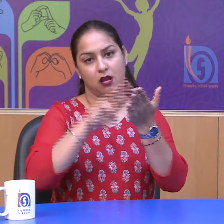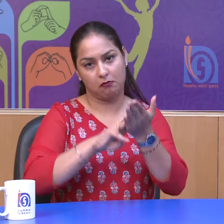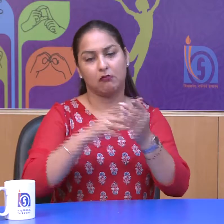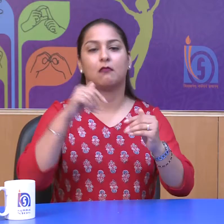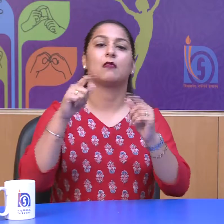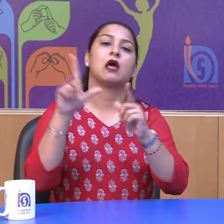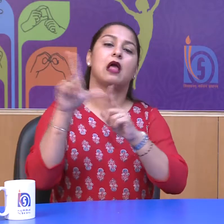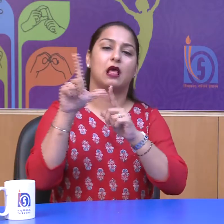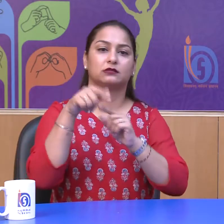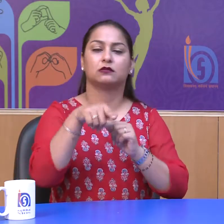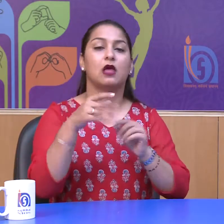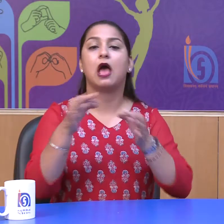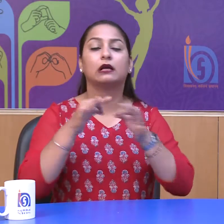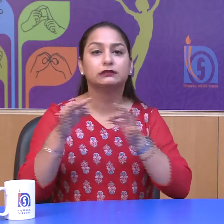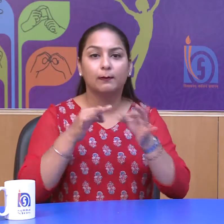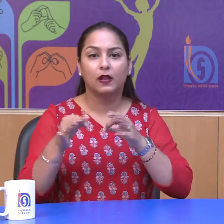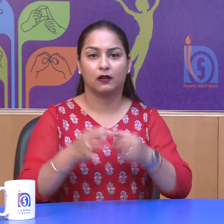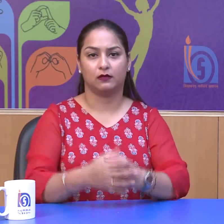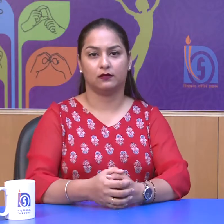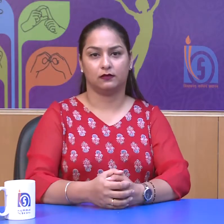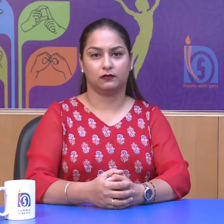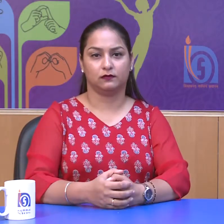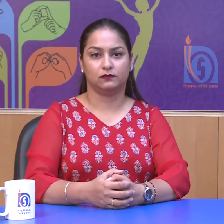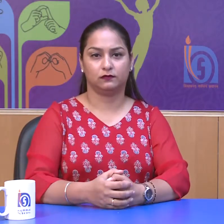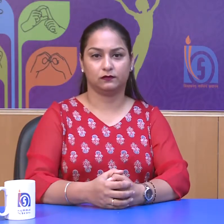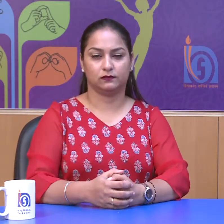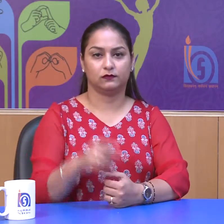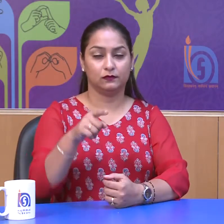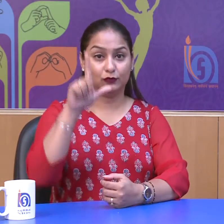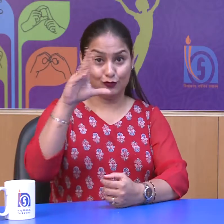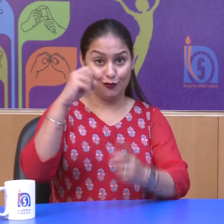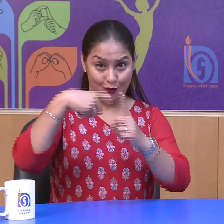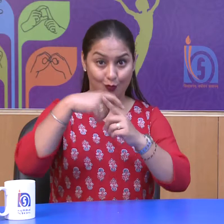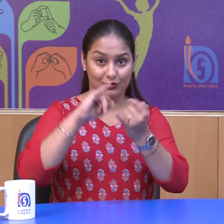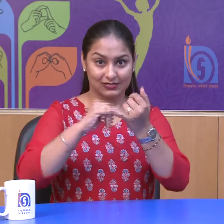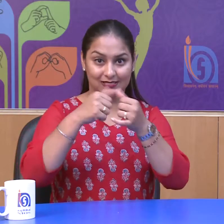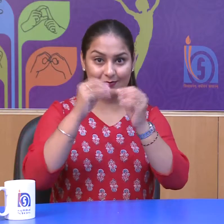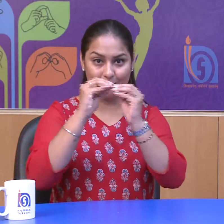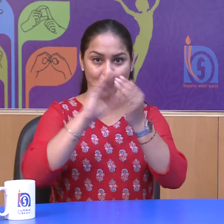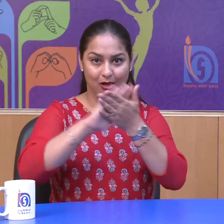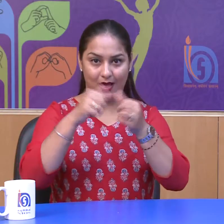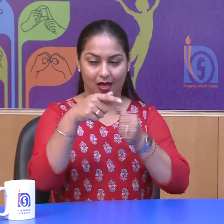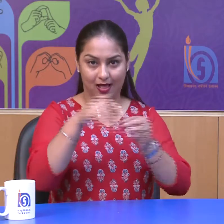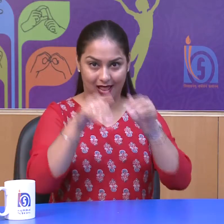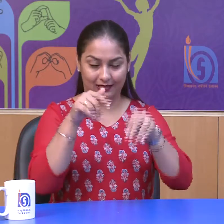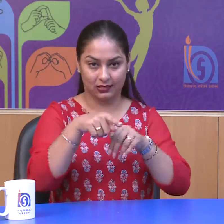For example, the Lok Sabha elections that took place